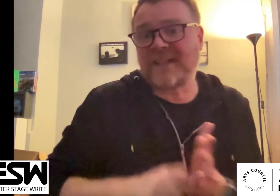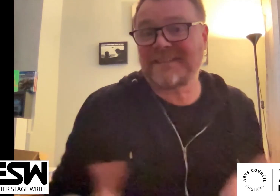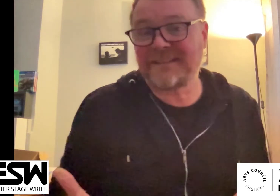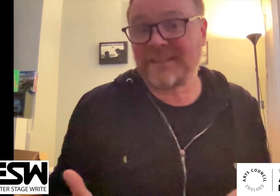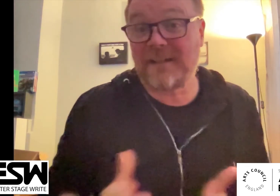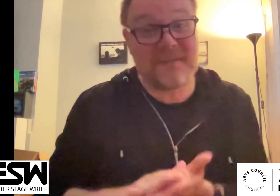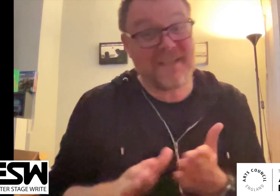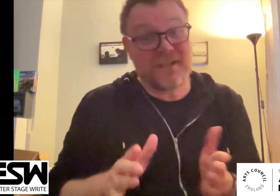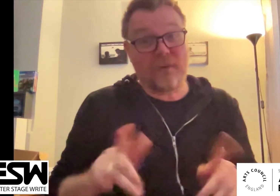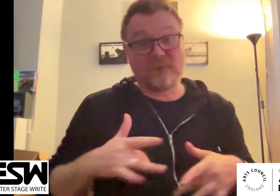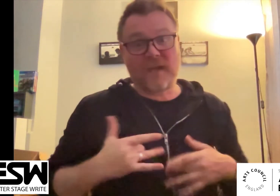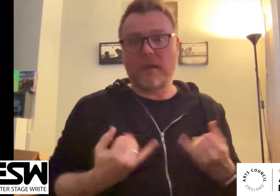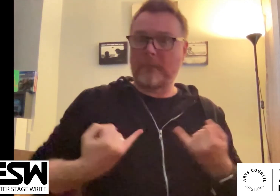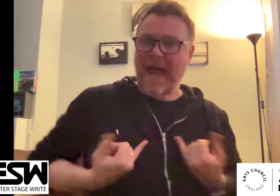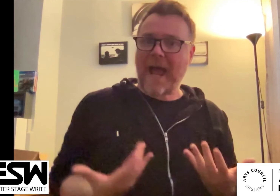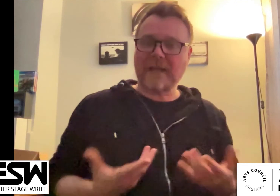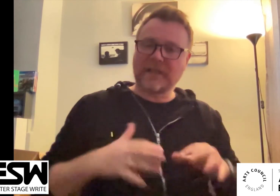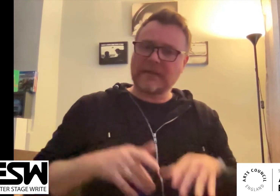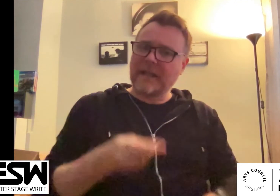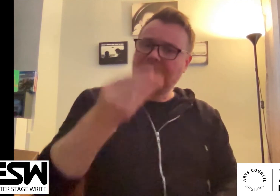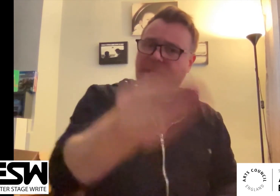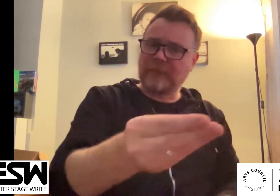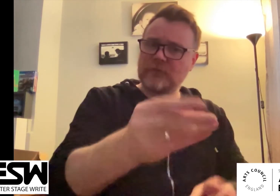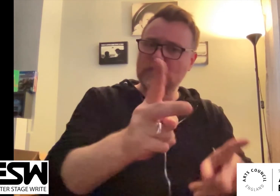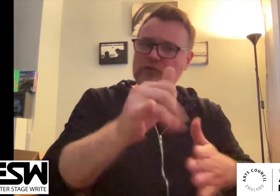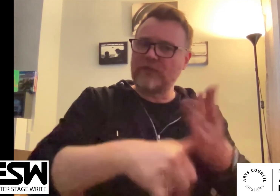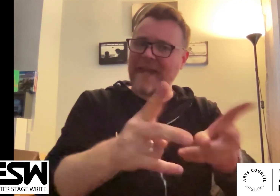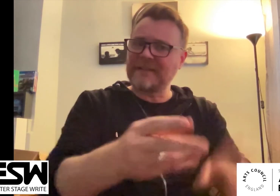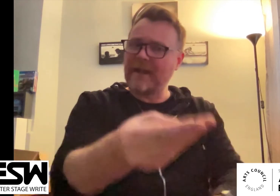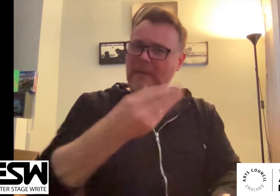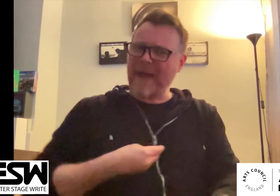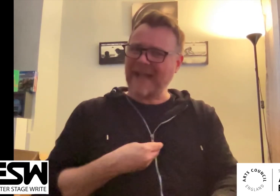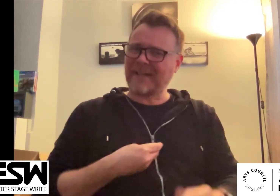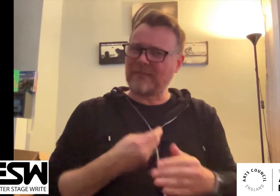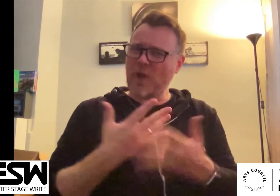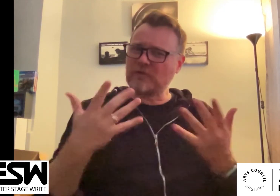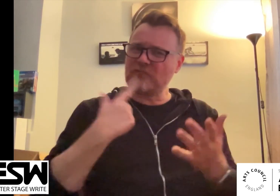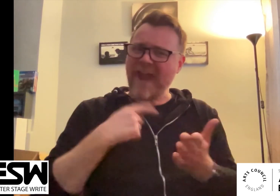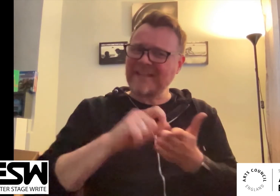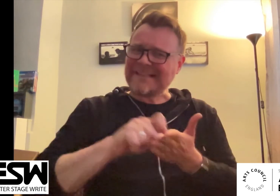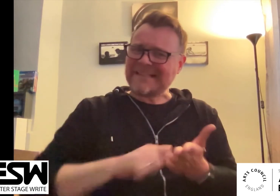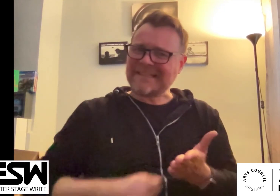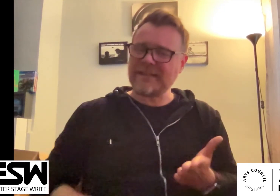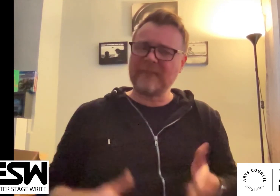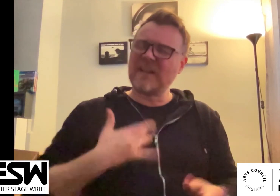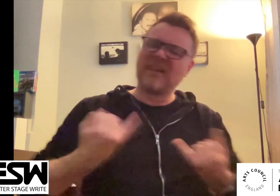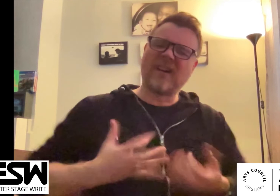circular action until you get the film right. So don't feel bad when you've got notes. That there's a lot of red lines